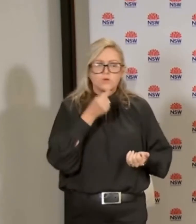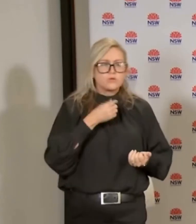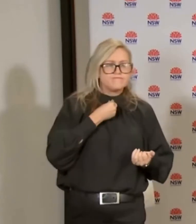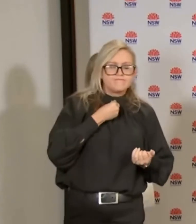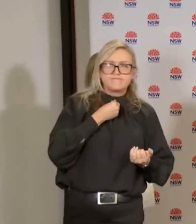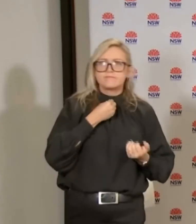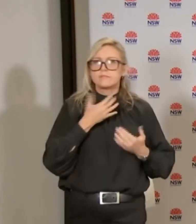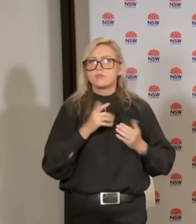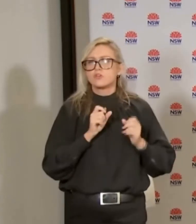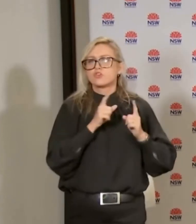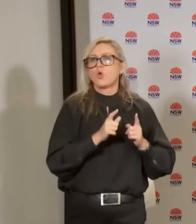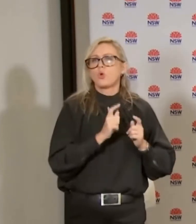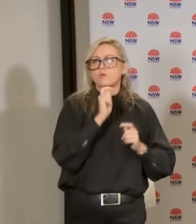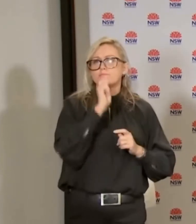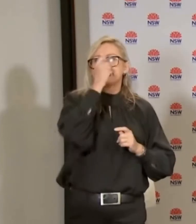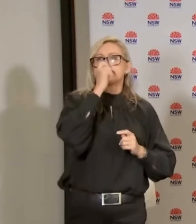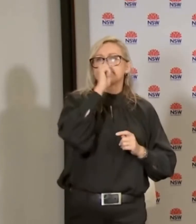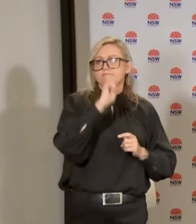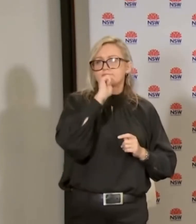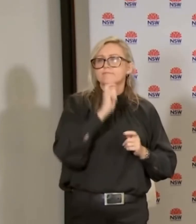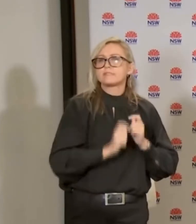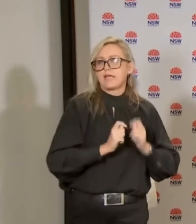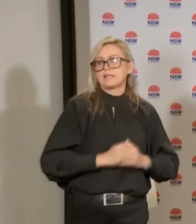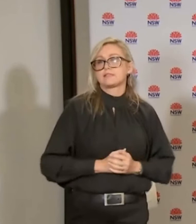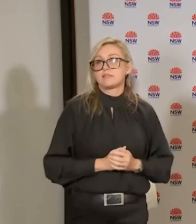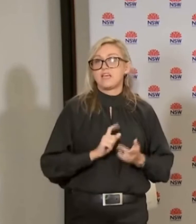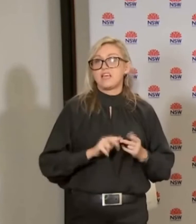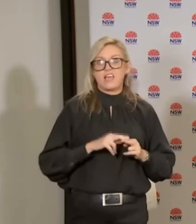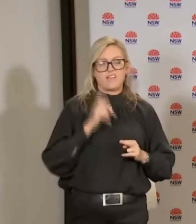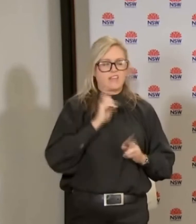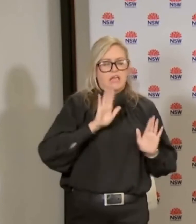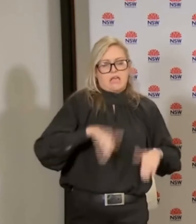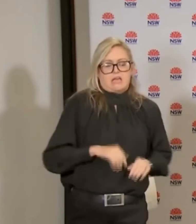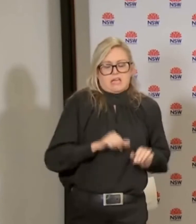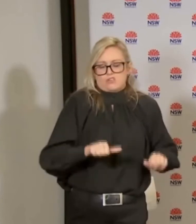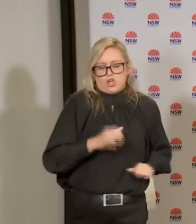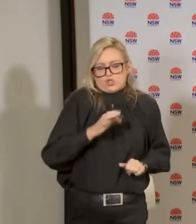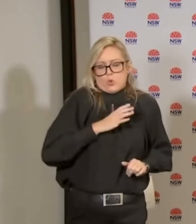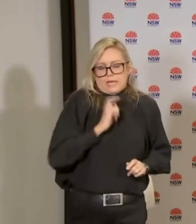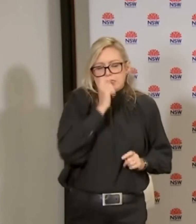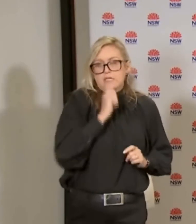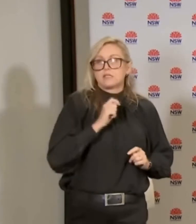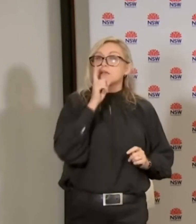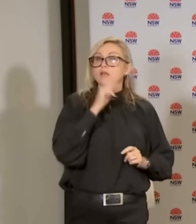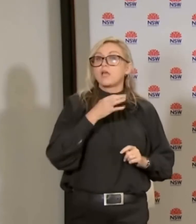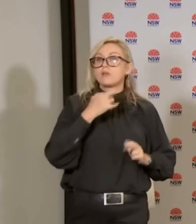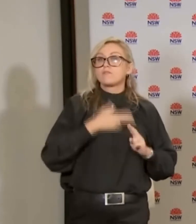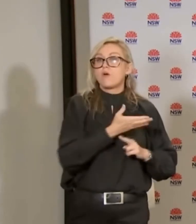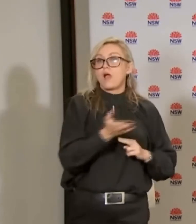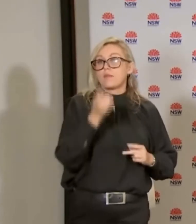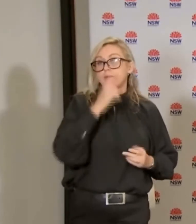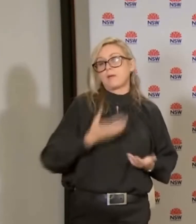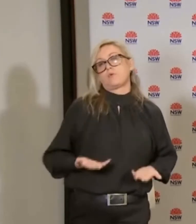getting tested when we have symptoms, you're putting everybody at risk, not only yourself. And of course, don't forget the hand